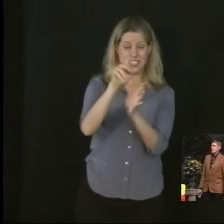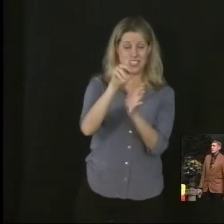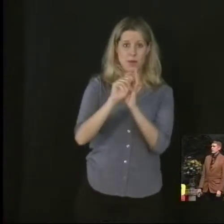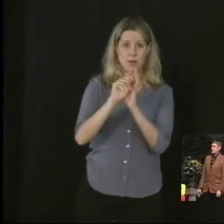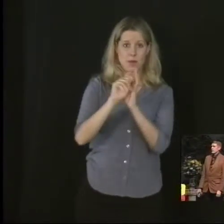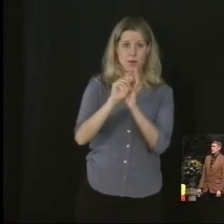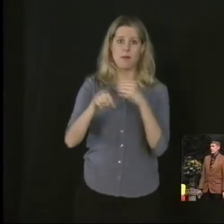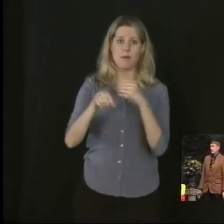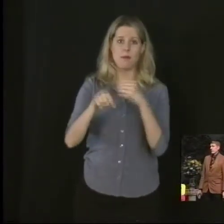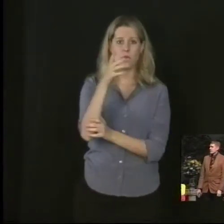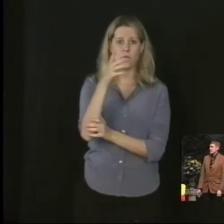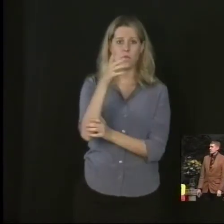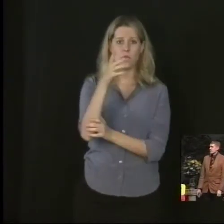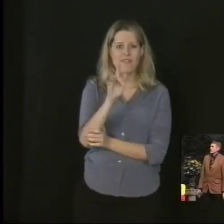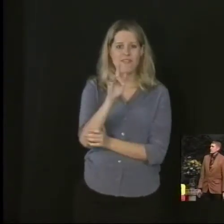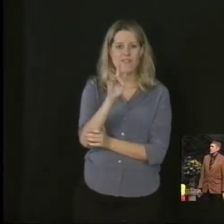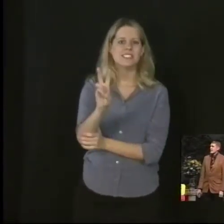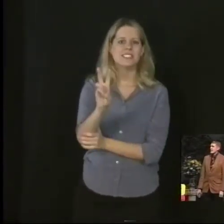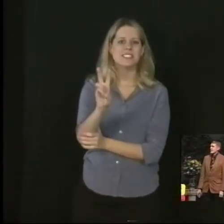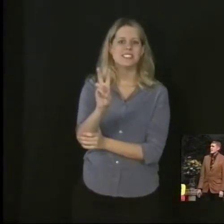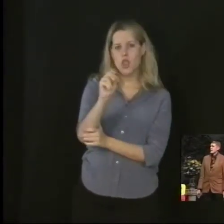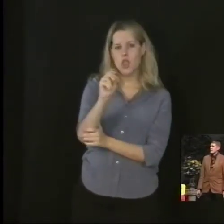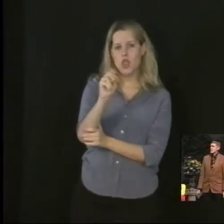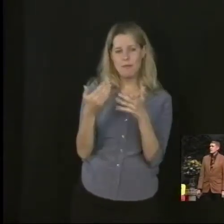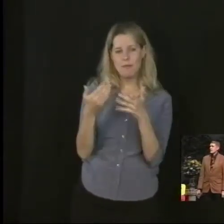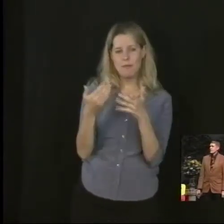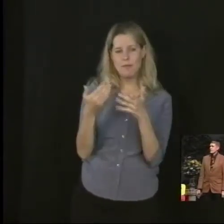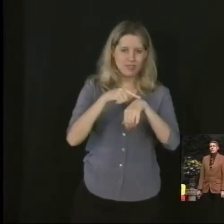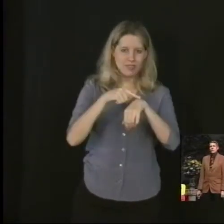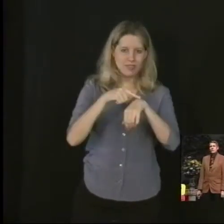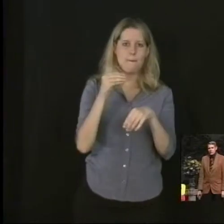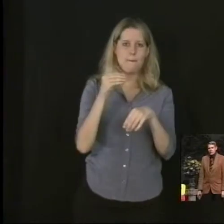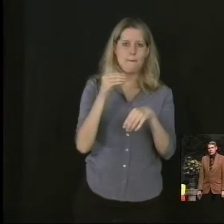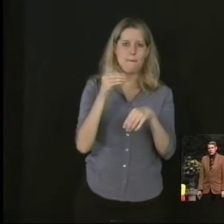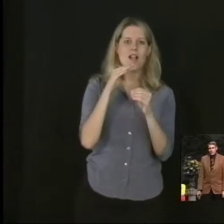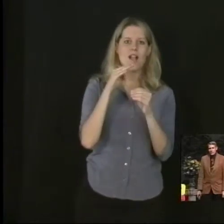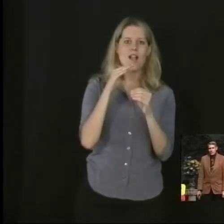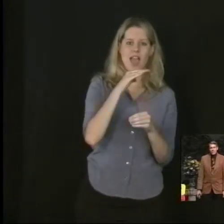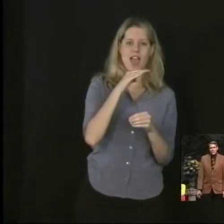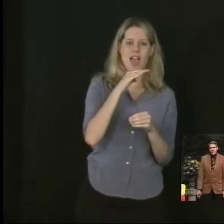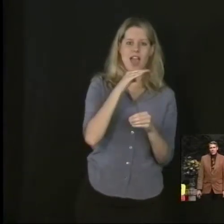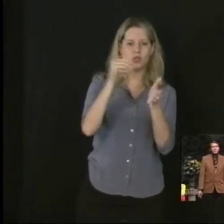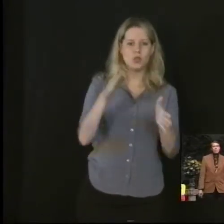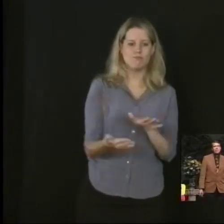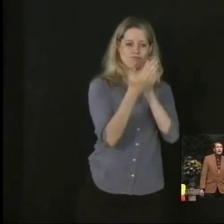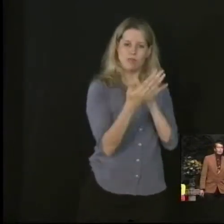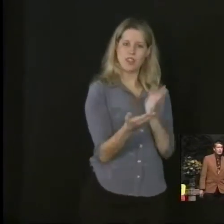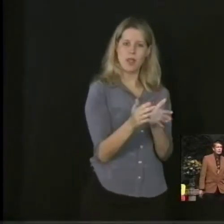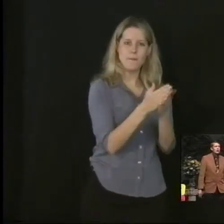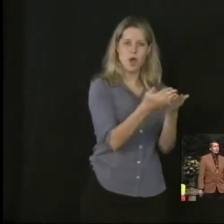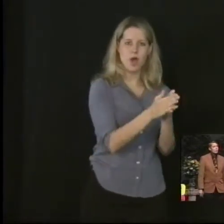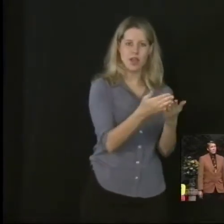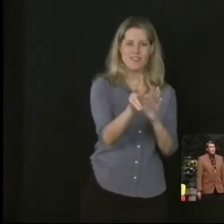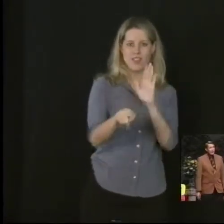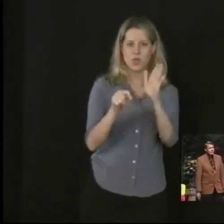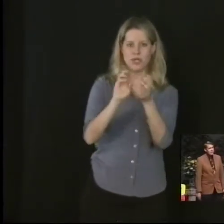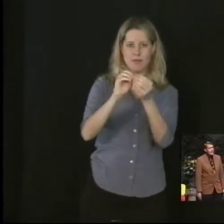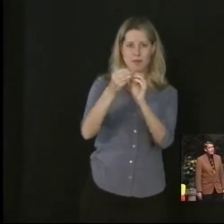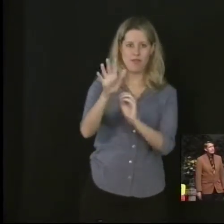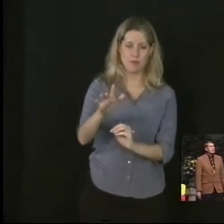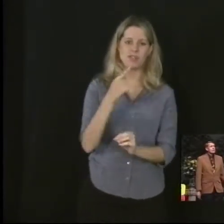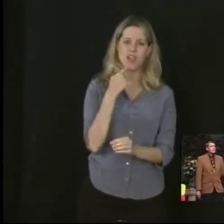25 or 26, maybe even 30 if we get time, more lies that students have to face in their textbooks. And then on tape number 5, we're going to tell you what you can do about